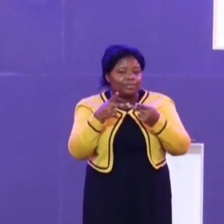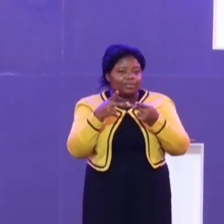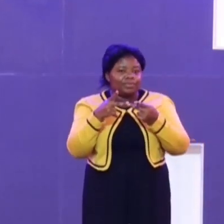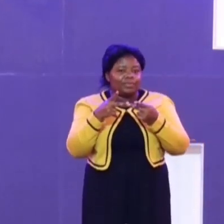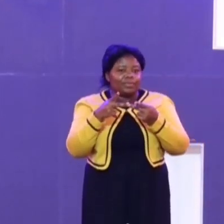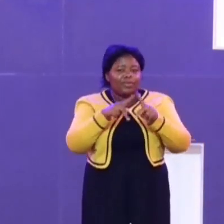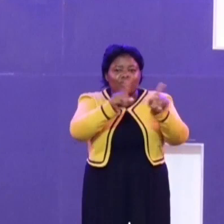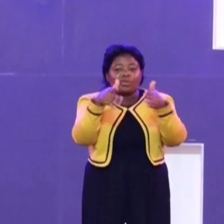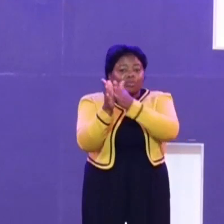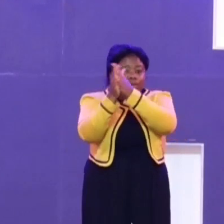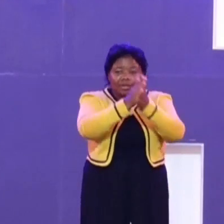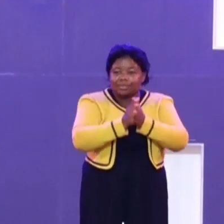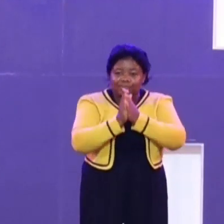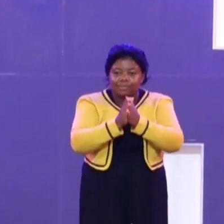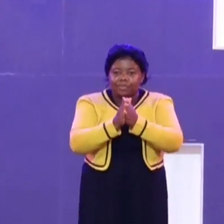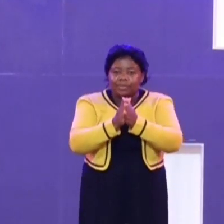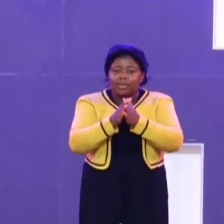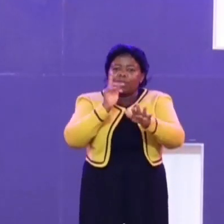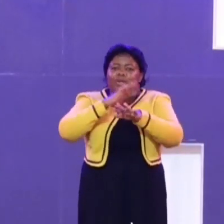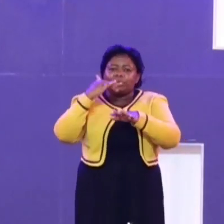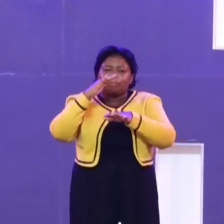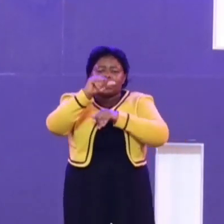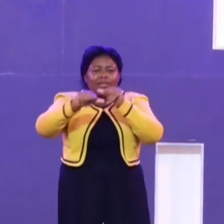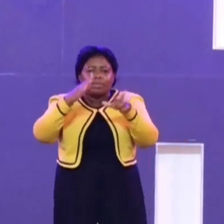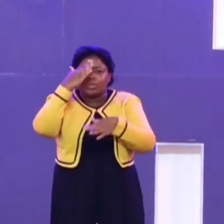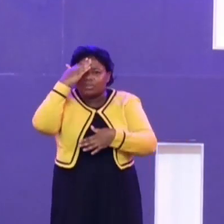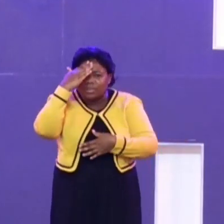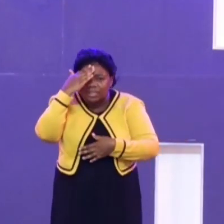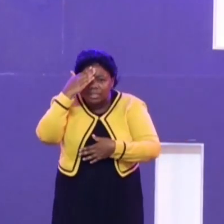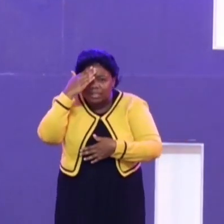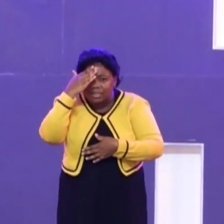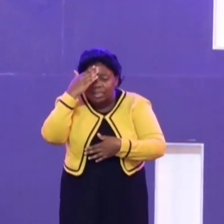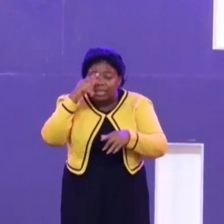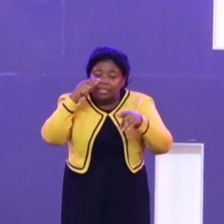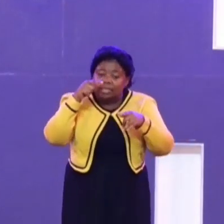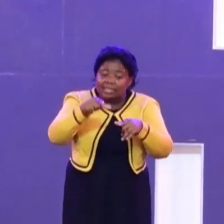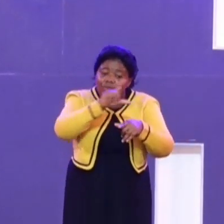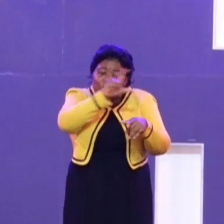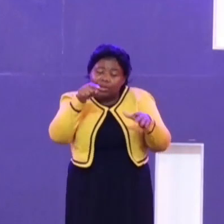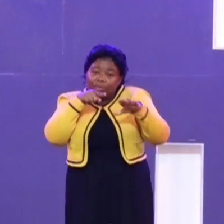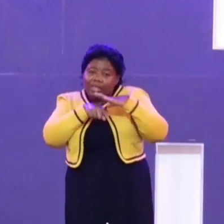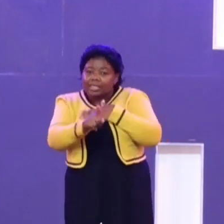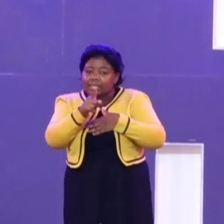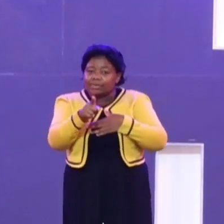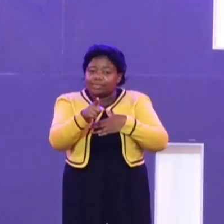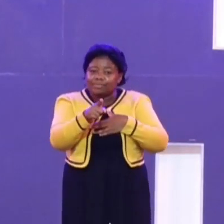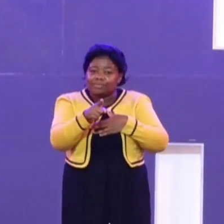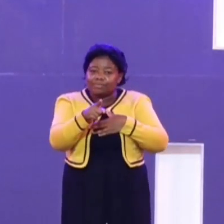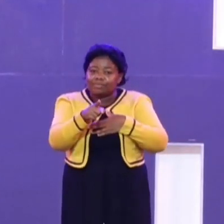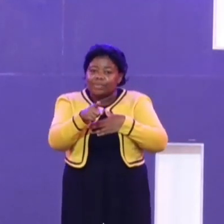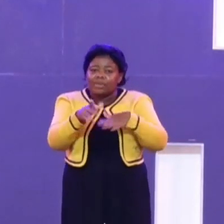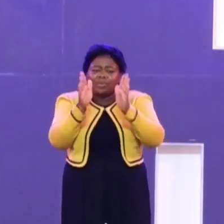nawo Luganda. Are we together brethren? Buli bwetuongela ku bweto waze. Every time we talk about humility. And week je tugenda mu. This week we are entering.